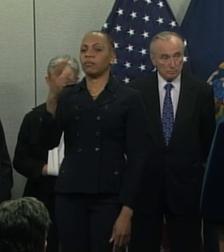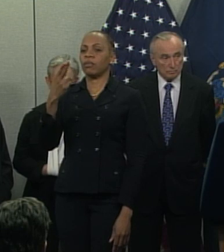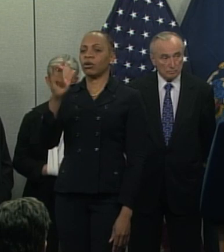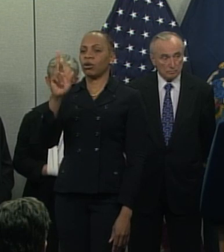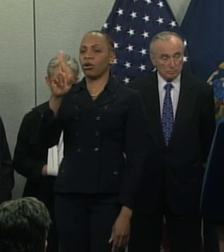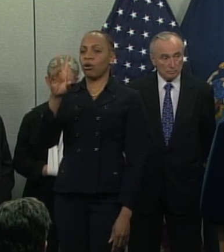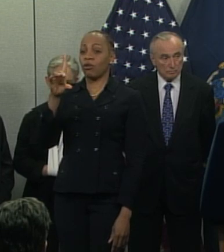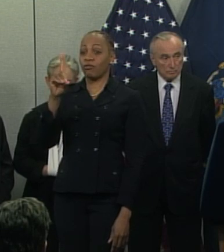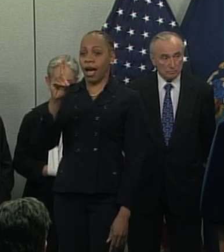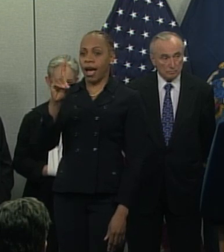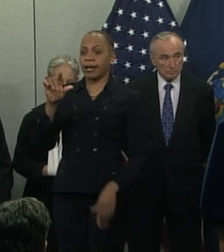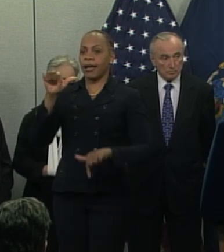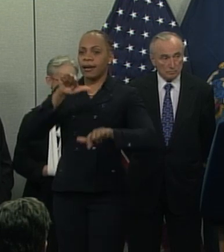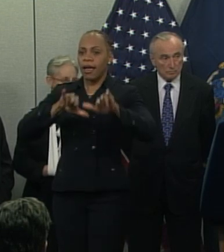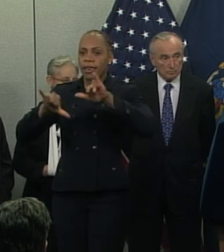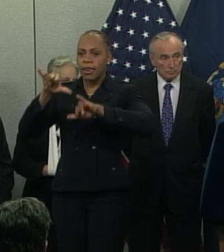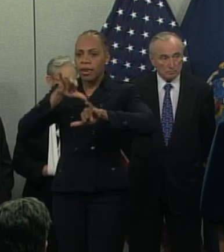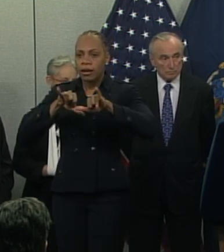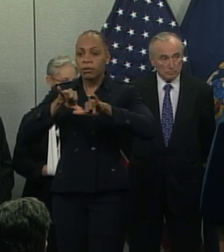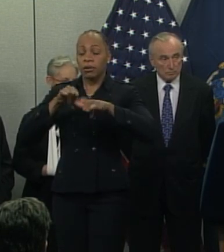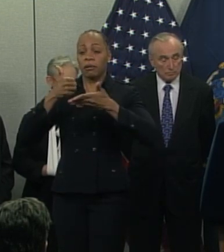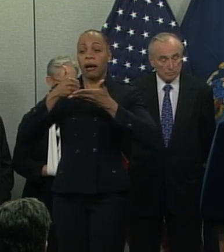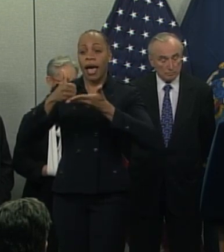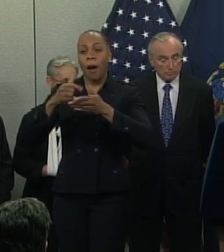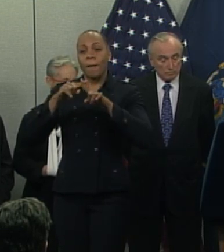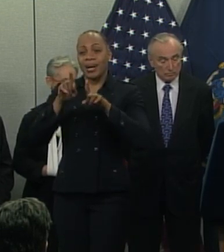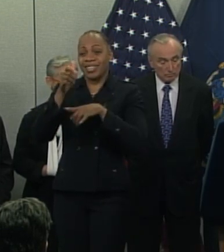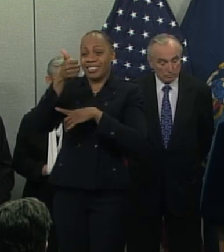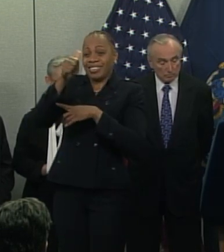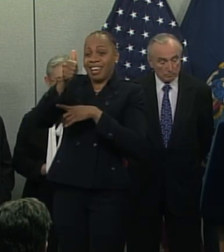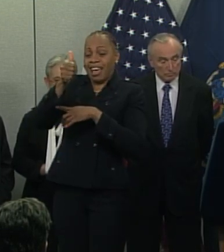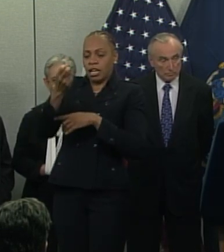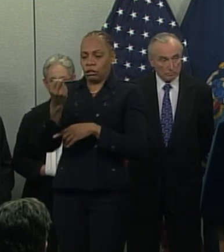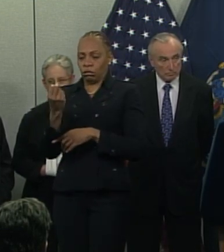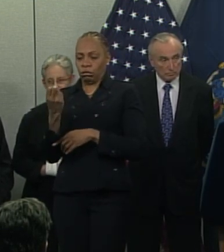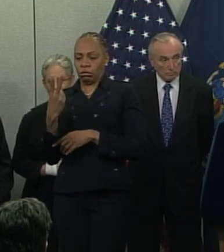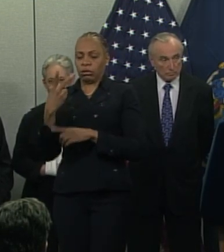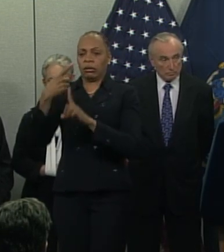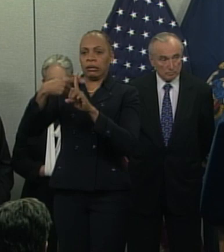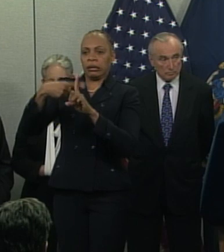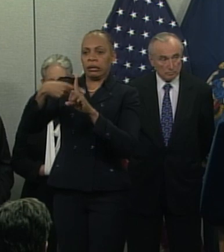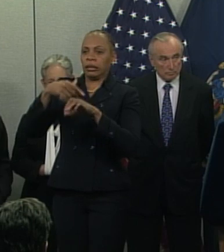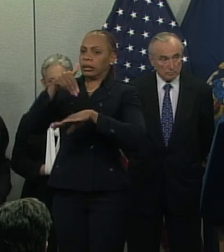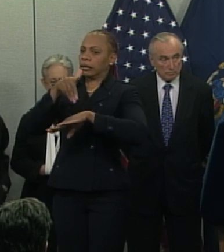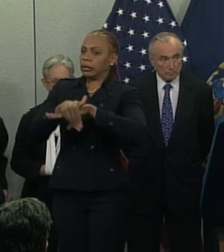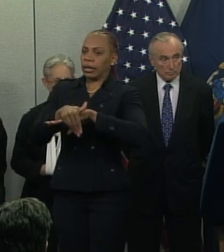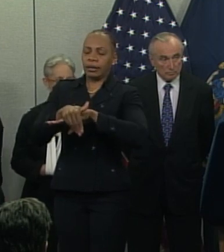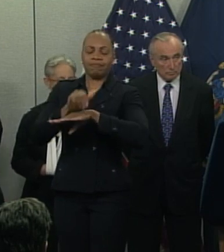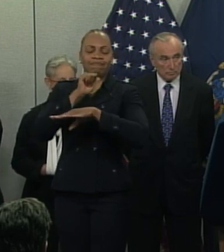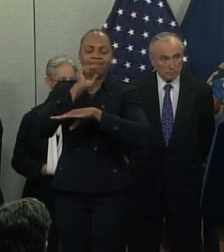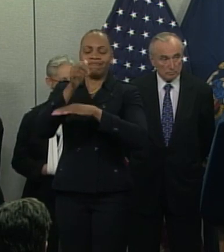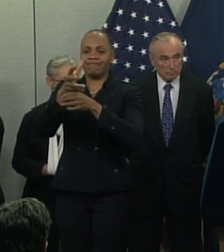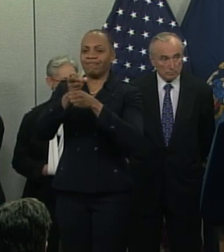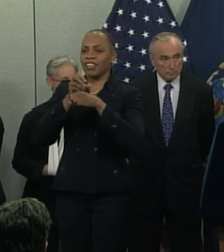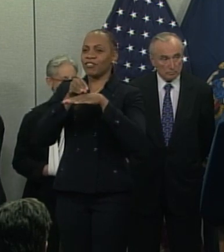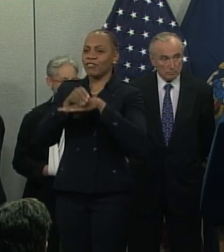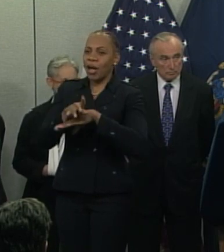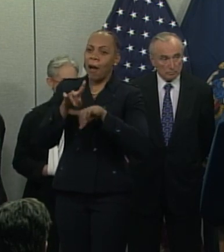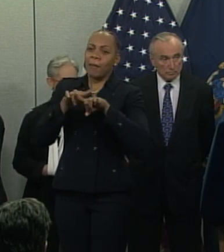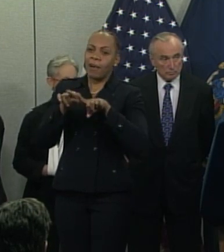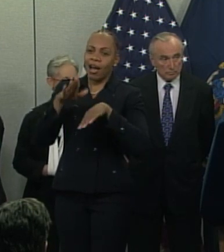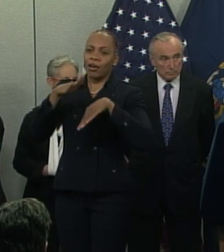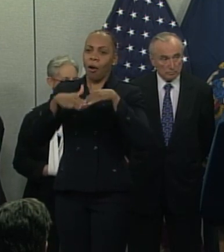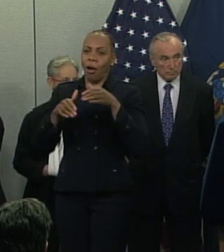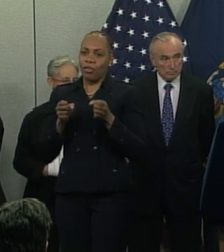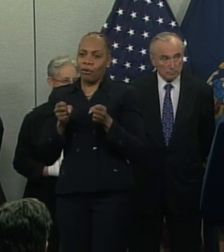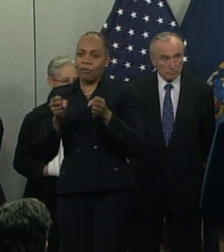That will help. But when we get down to 10 and 12 degrees tonight, you're not going to get the effect other than on